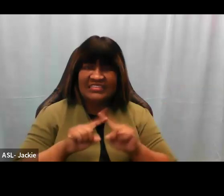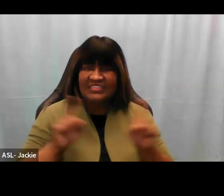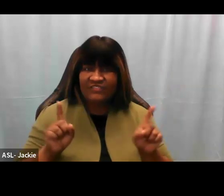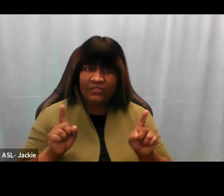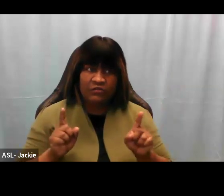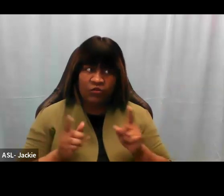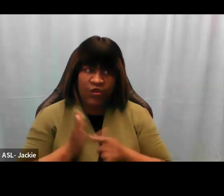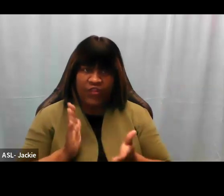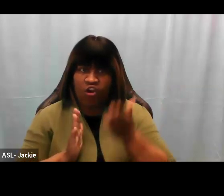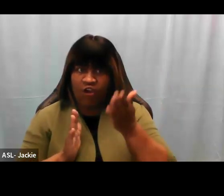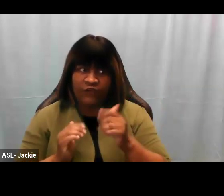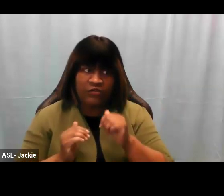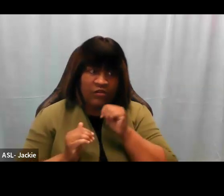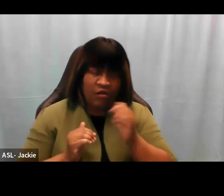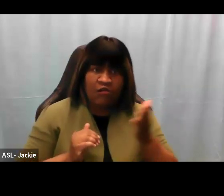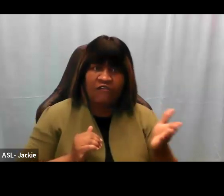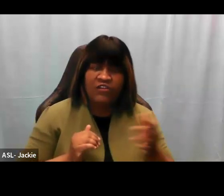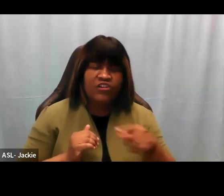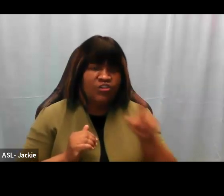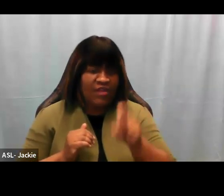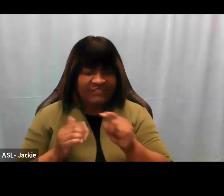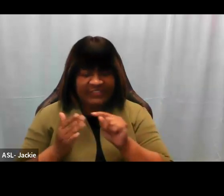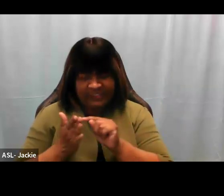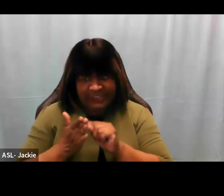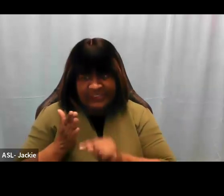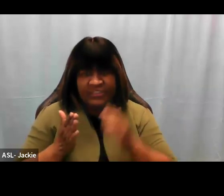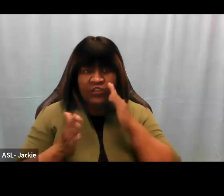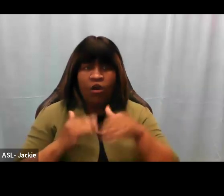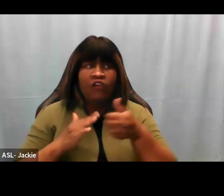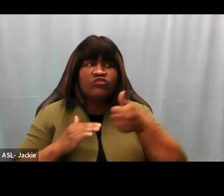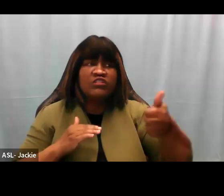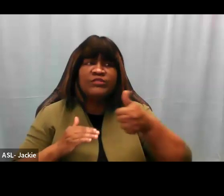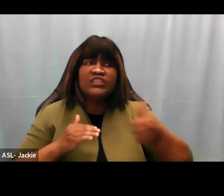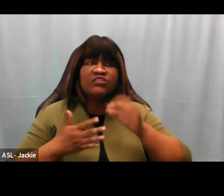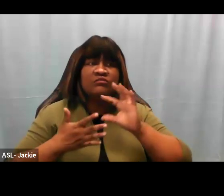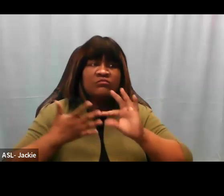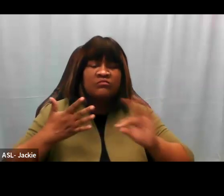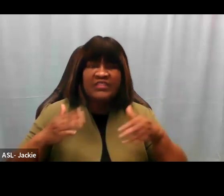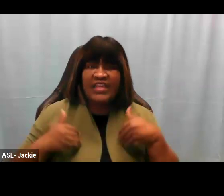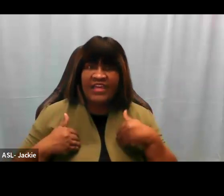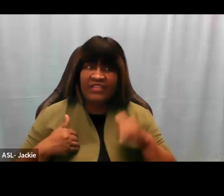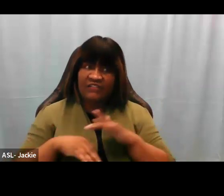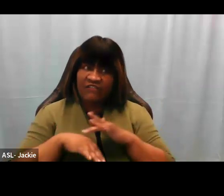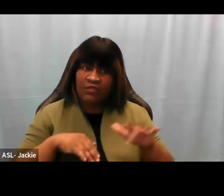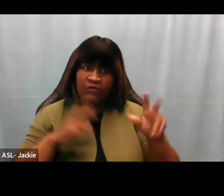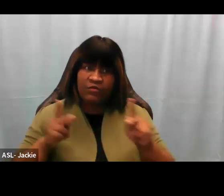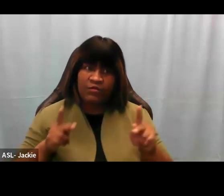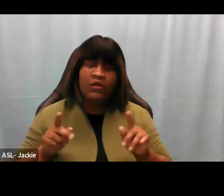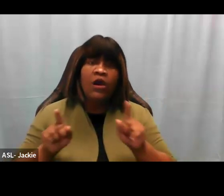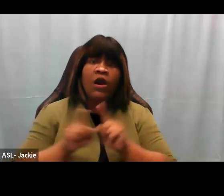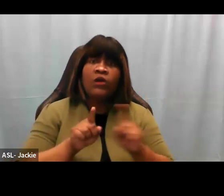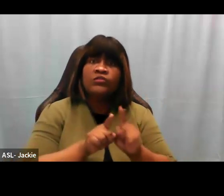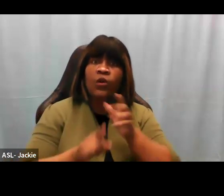offer. You have to be really, really knowledgeable about all the transportation options that are available, and also the